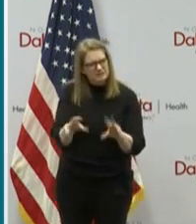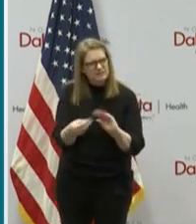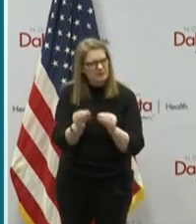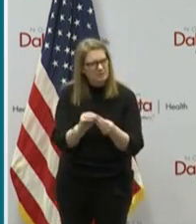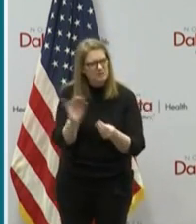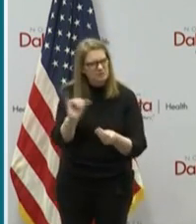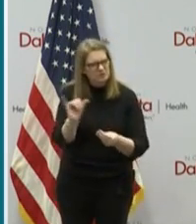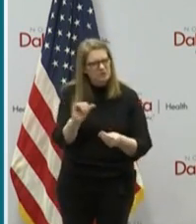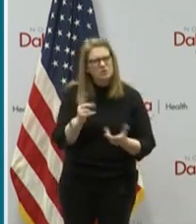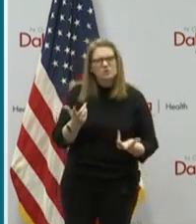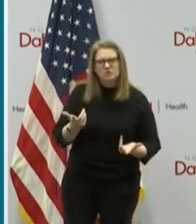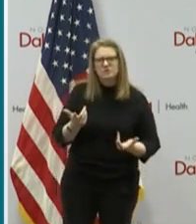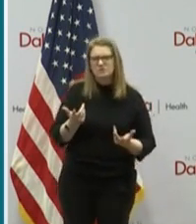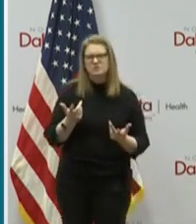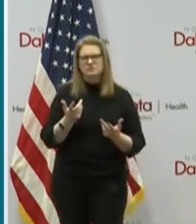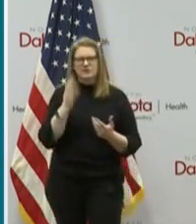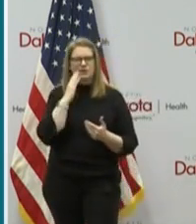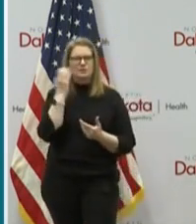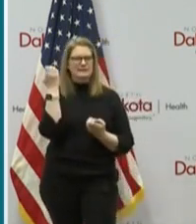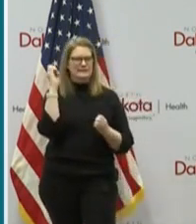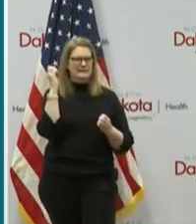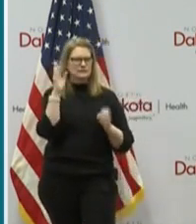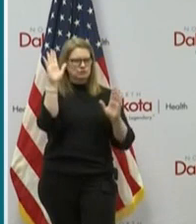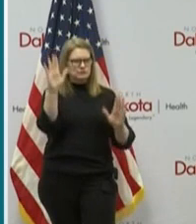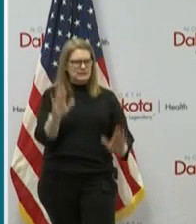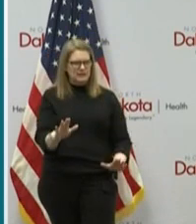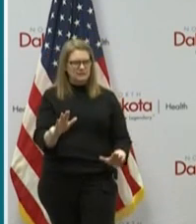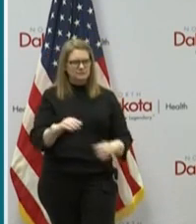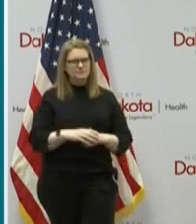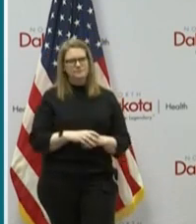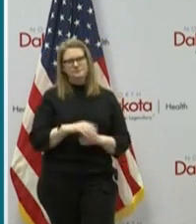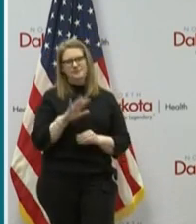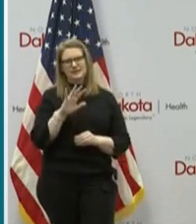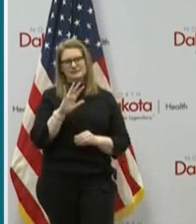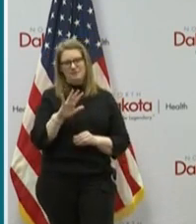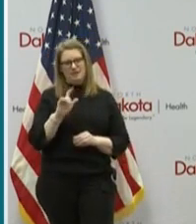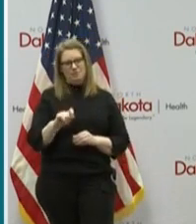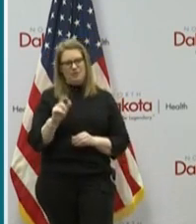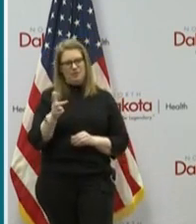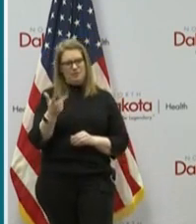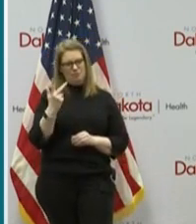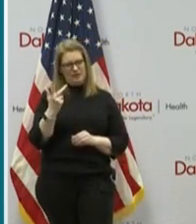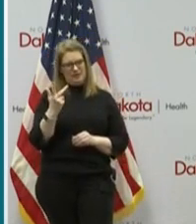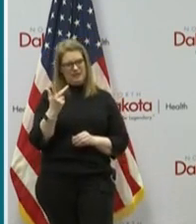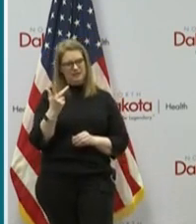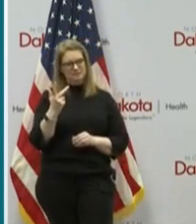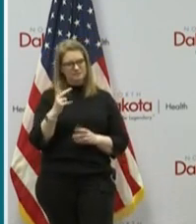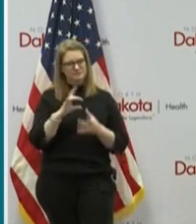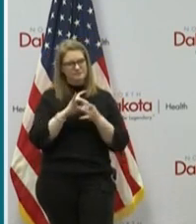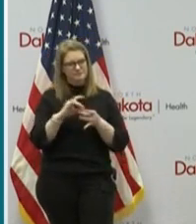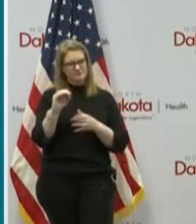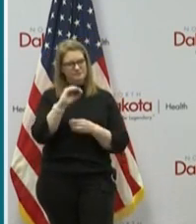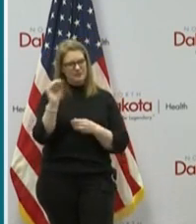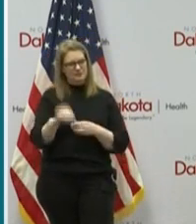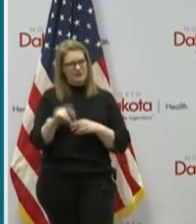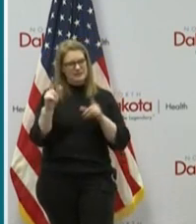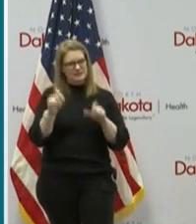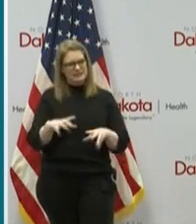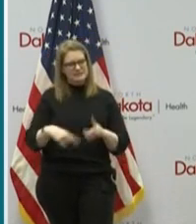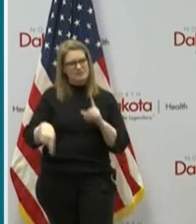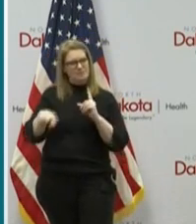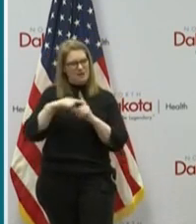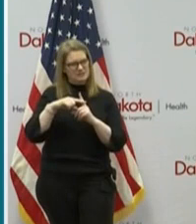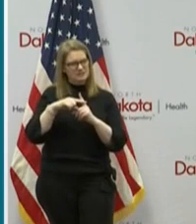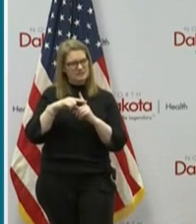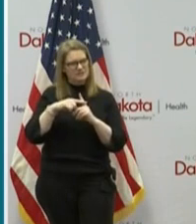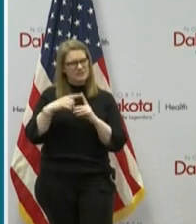in very few tests being taken on Easter Sunday. So this 5.3 in terms of percent tests that were positive is higher